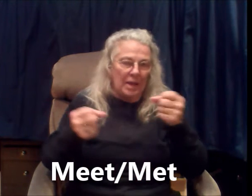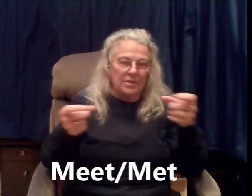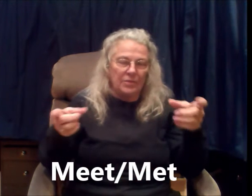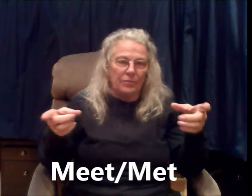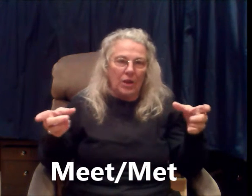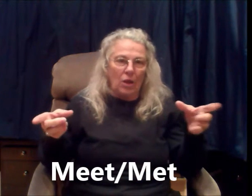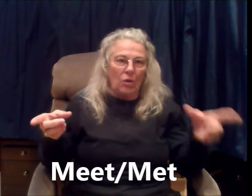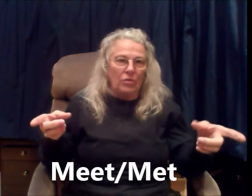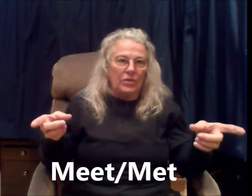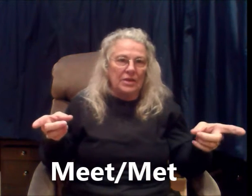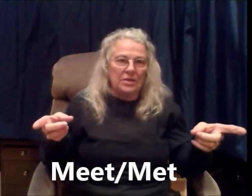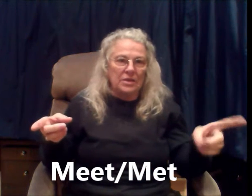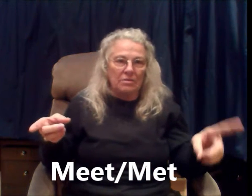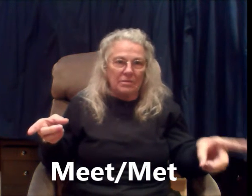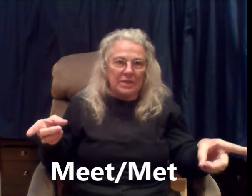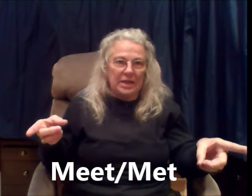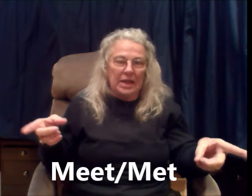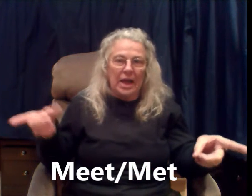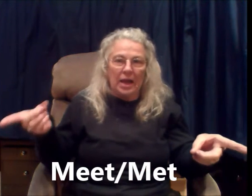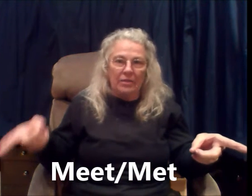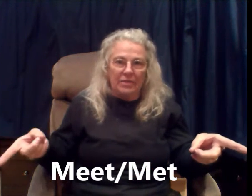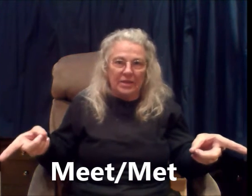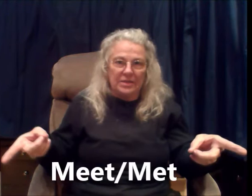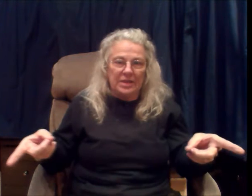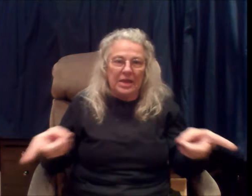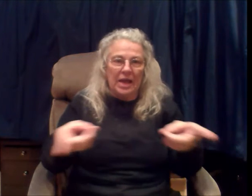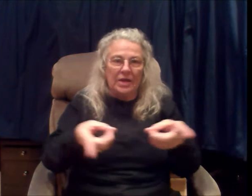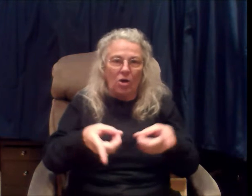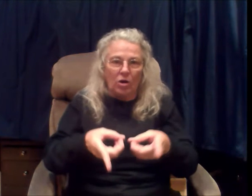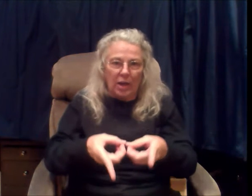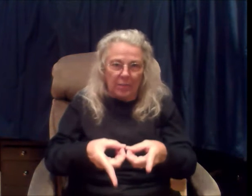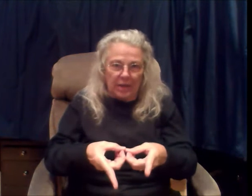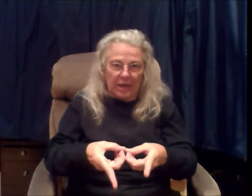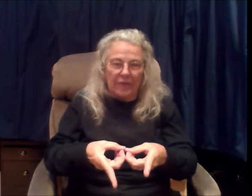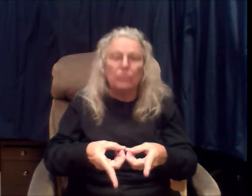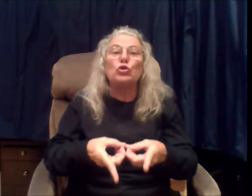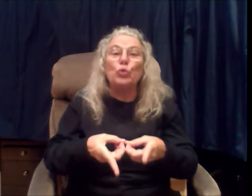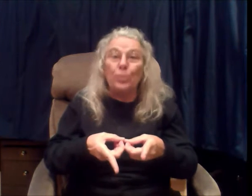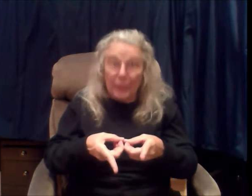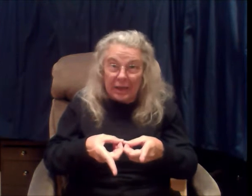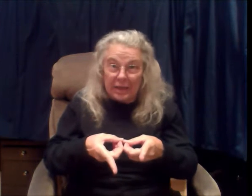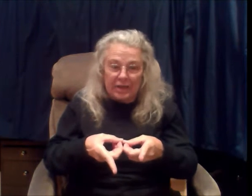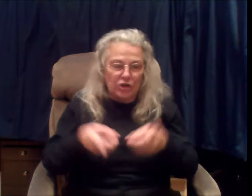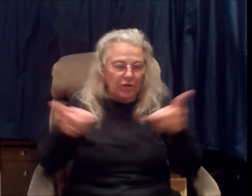Met. This D hand, this D hand are coming together to meet each other.